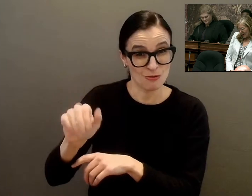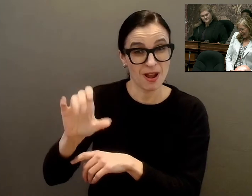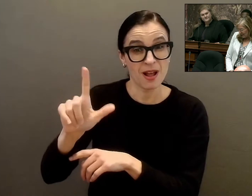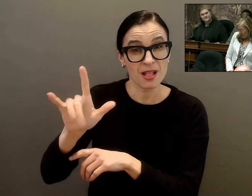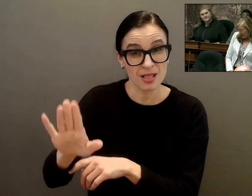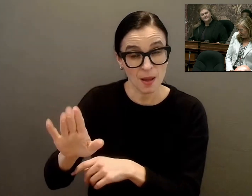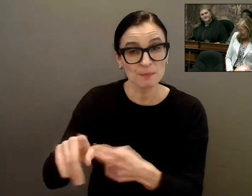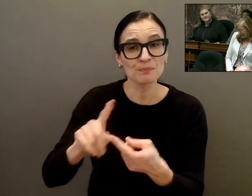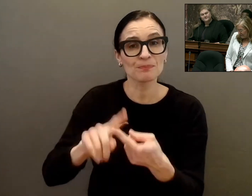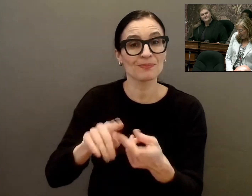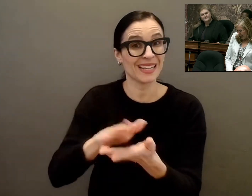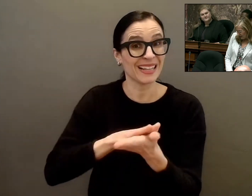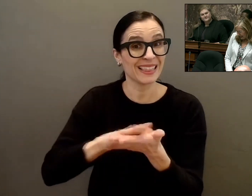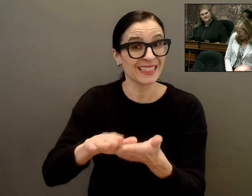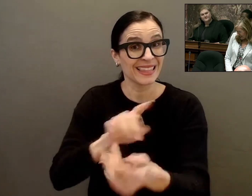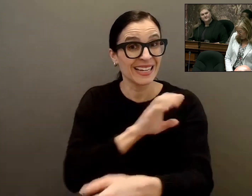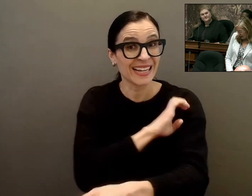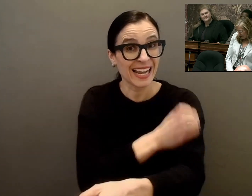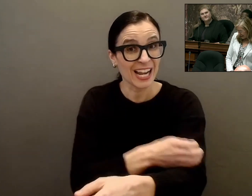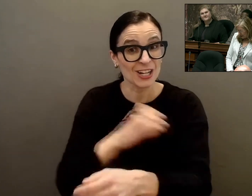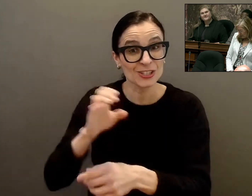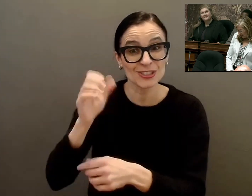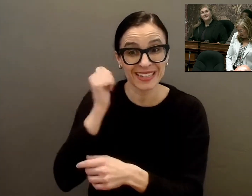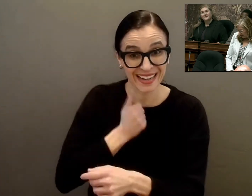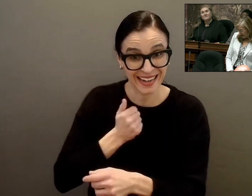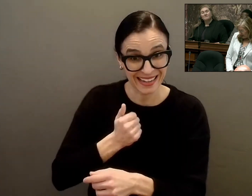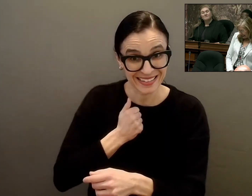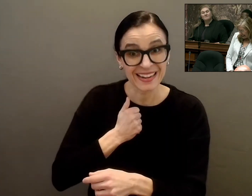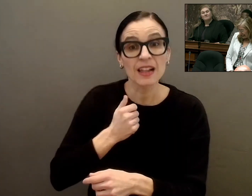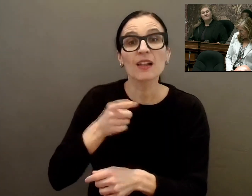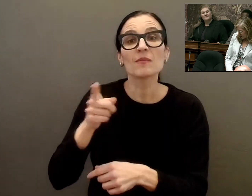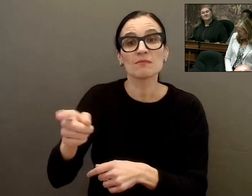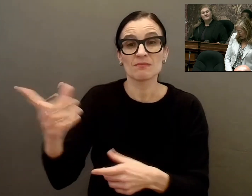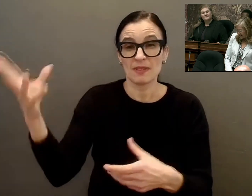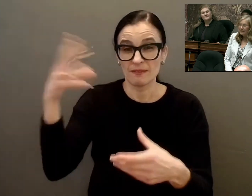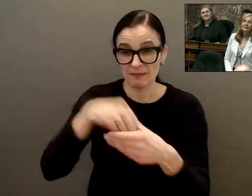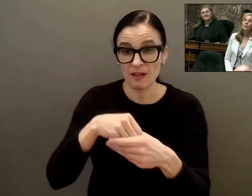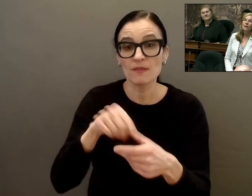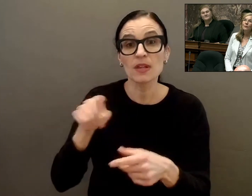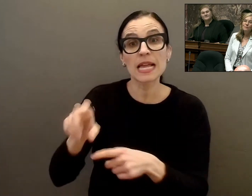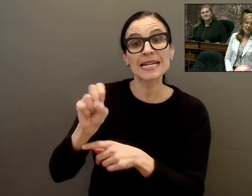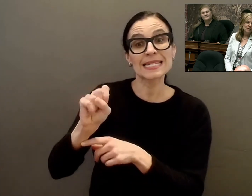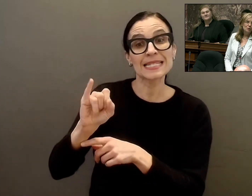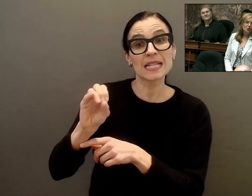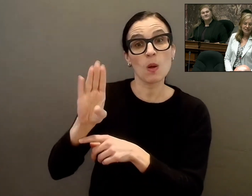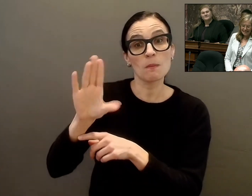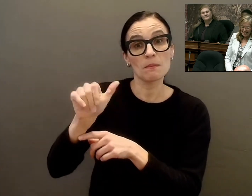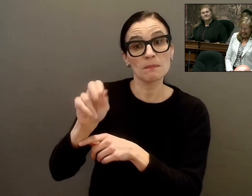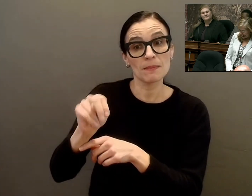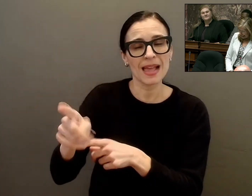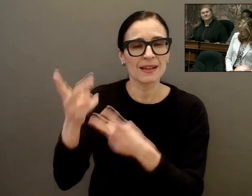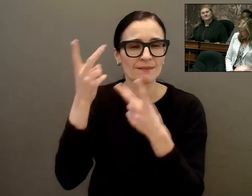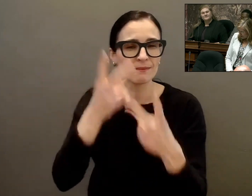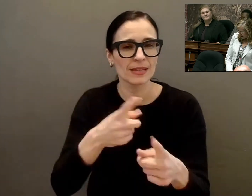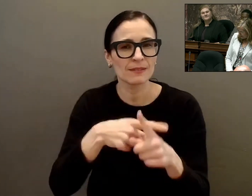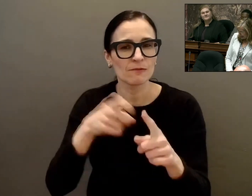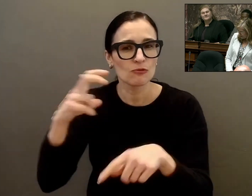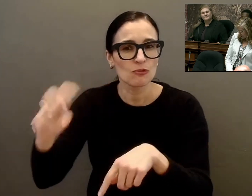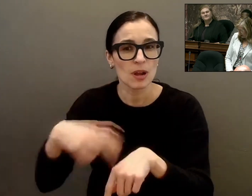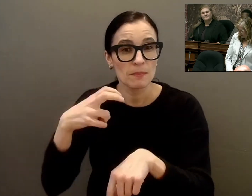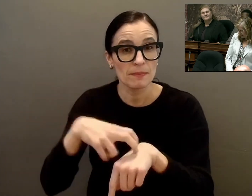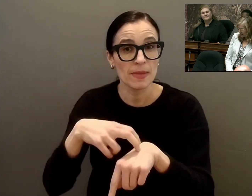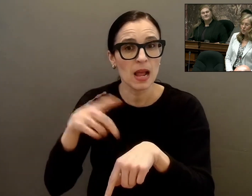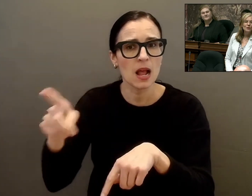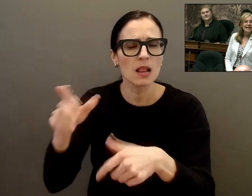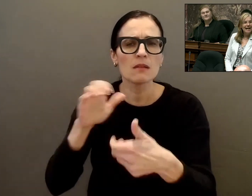And Siobhan is visiting from Ireland, where she's worked with community organizations doing things like working with migrant workers, and is here to meet